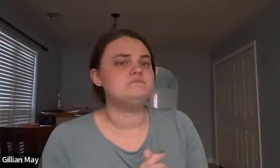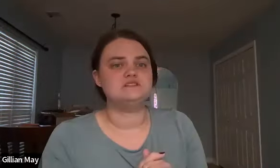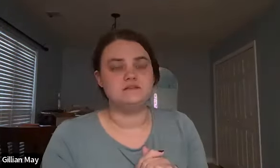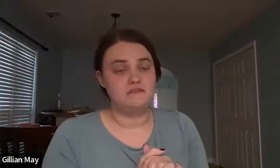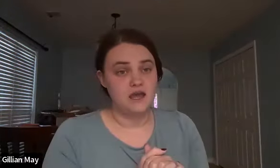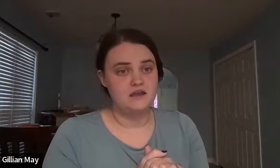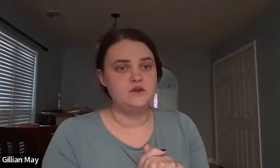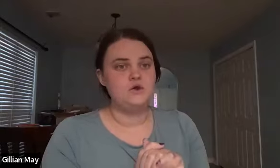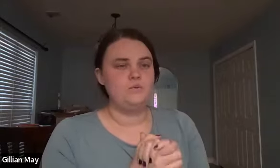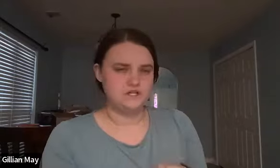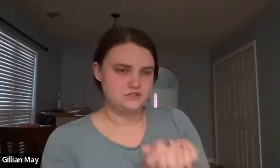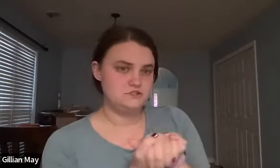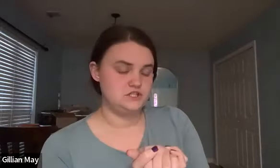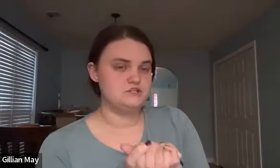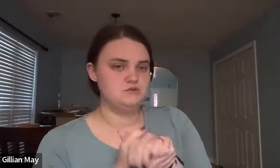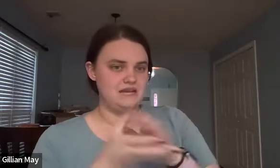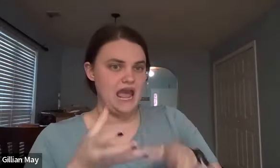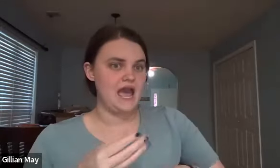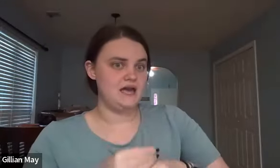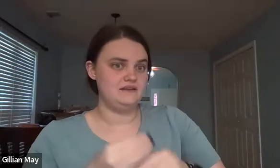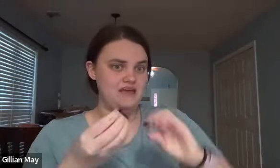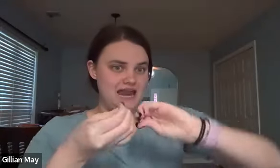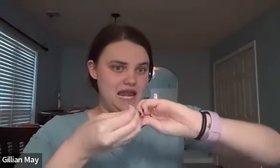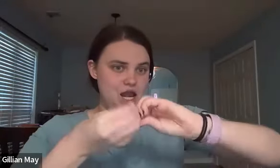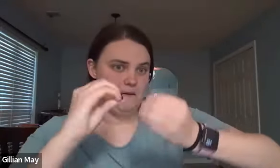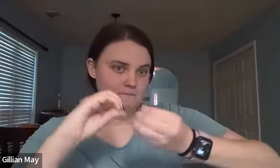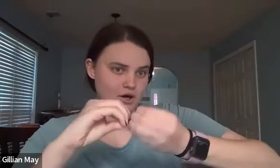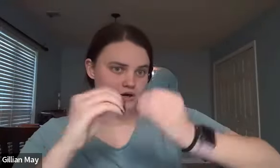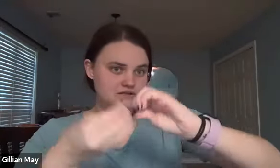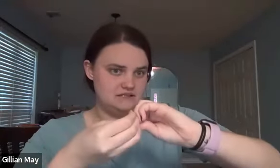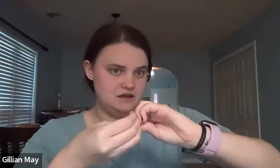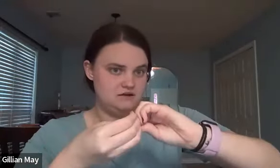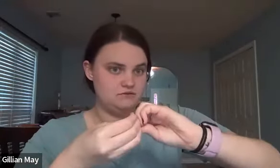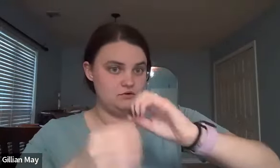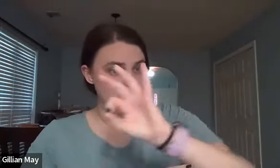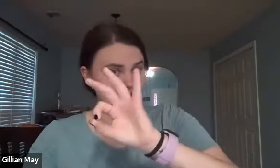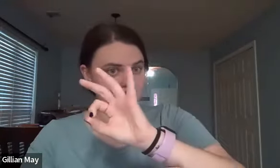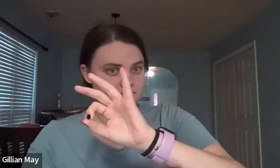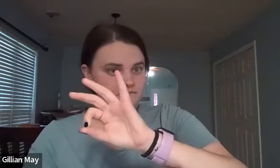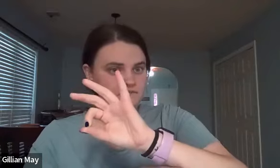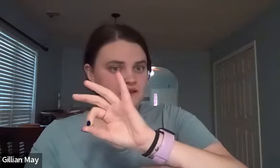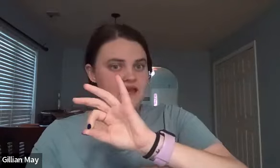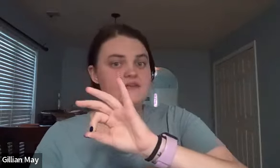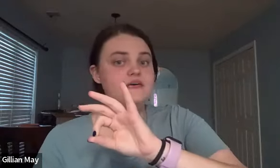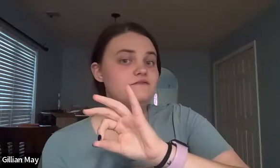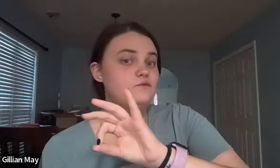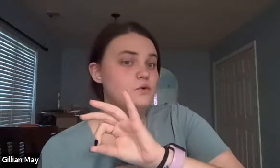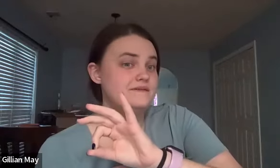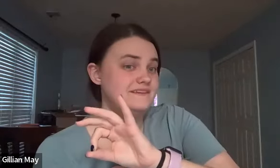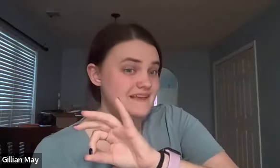or stuff like that, what you would do is you would add that number sign before the 9. And then for the